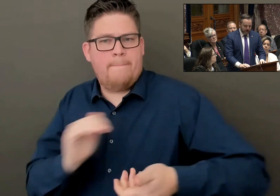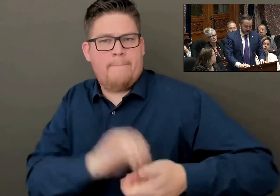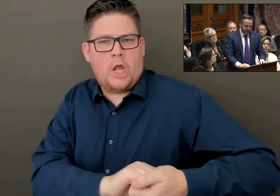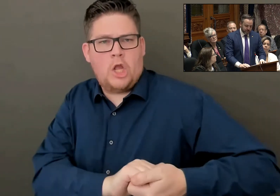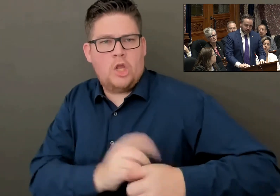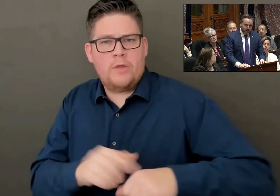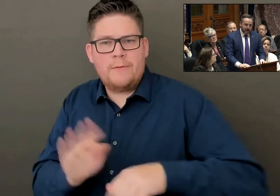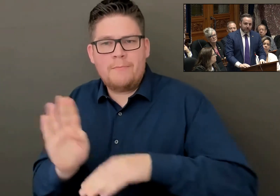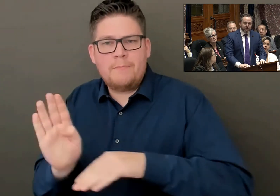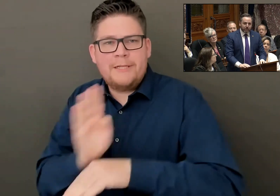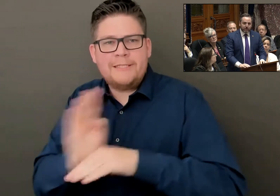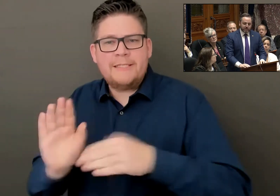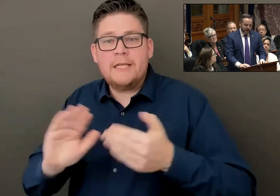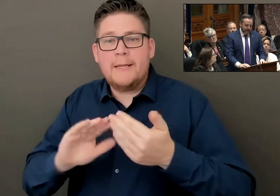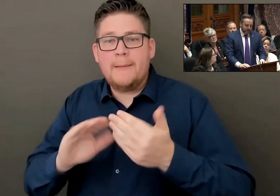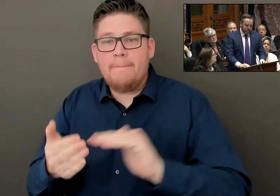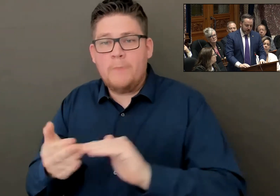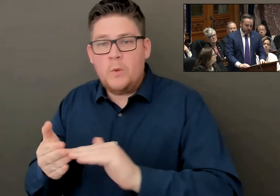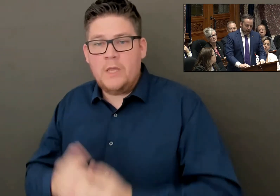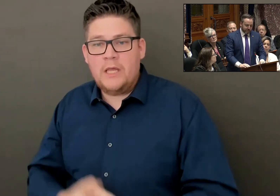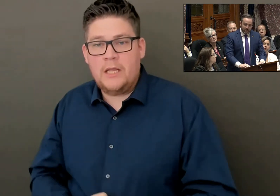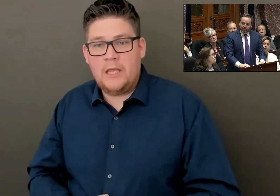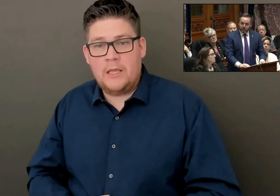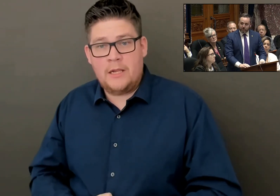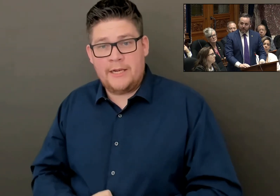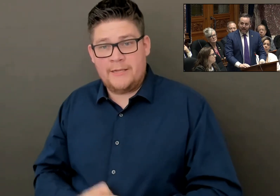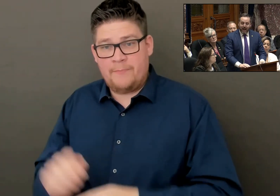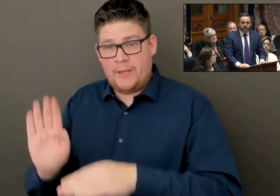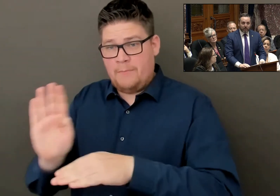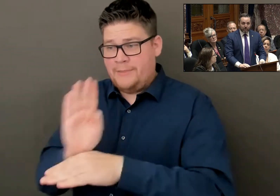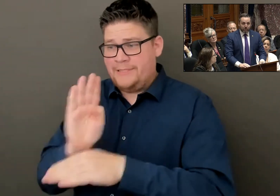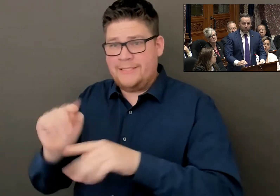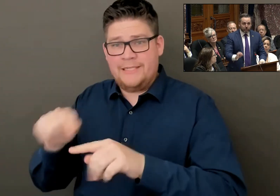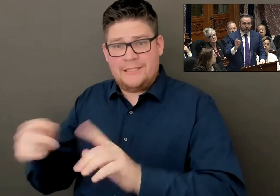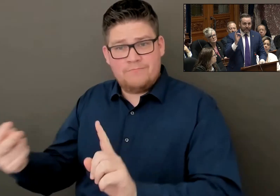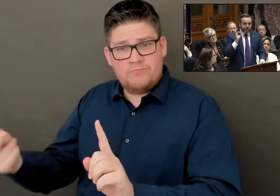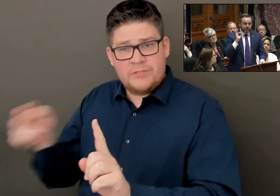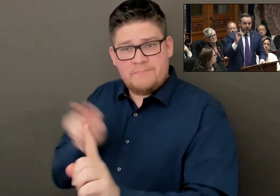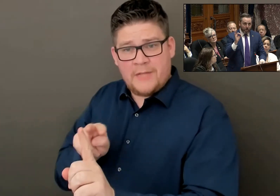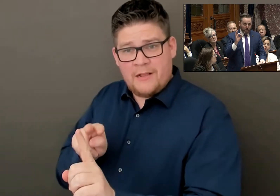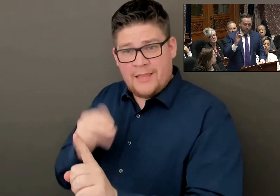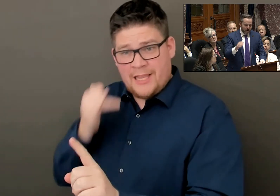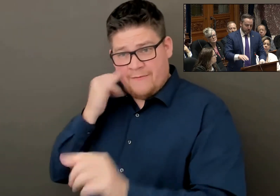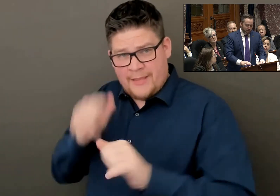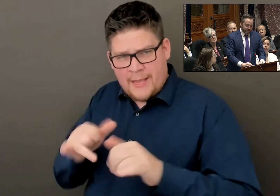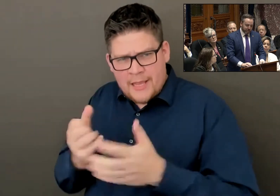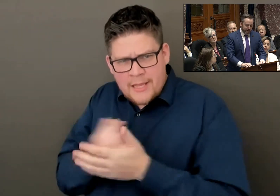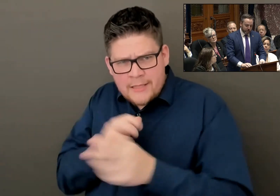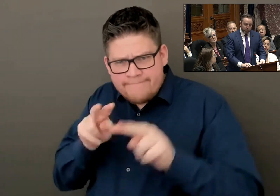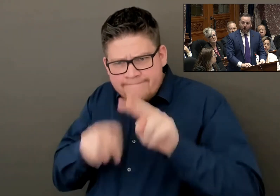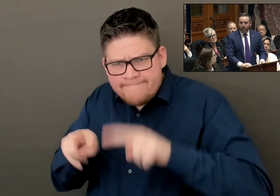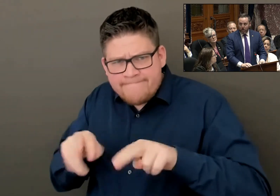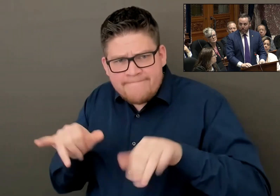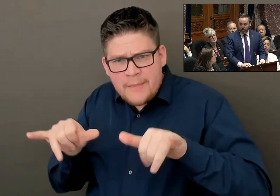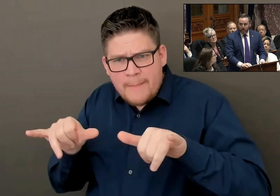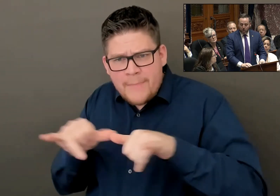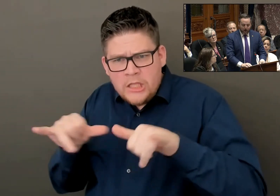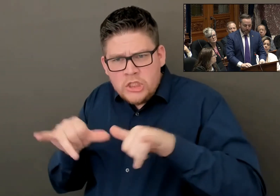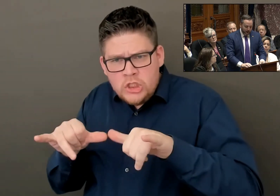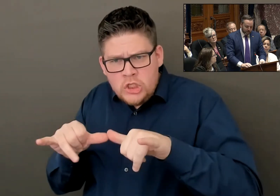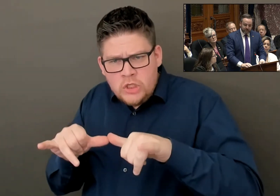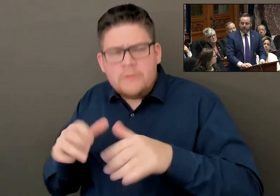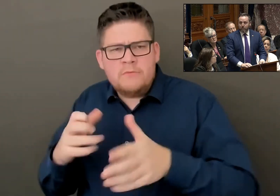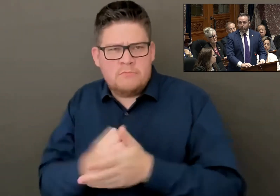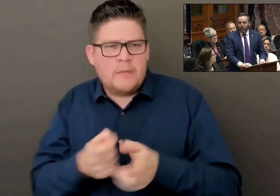in business, and a series of NDP jobs ministers have delivered virtually zero private sector job growth,